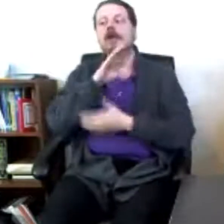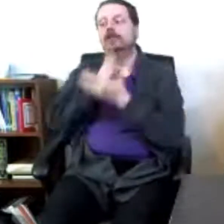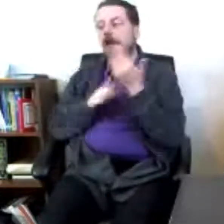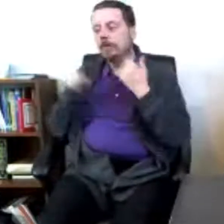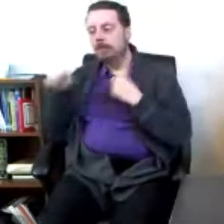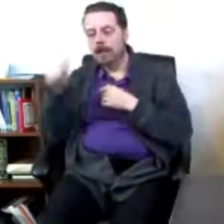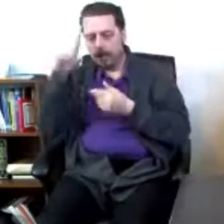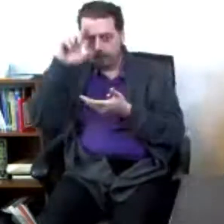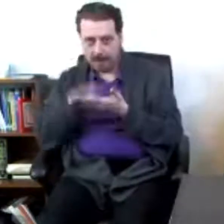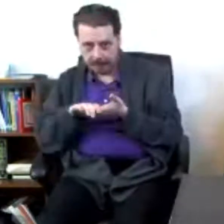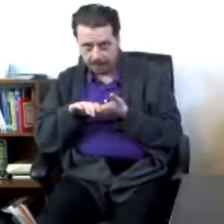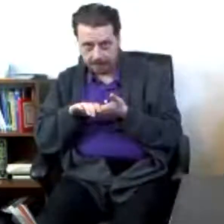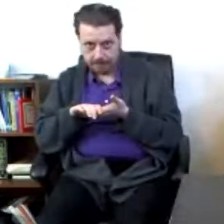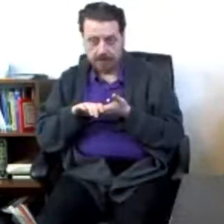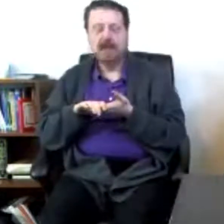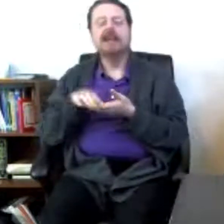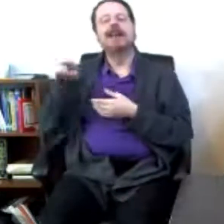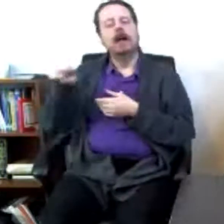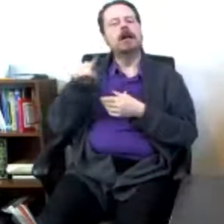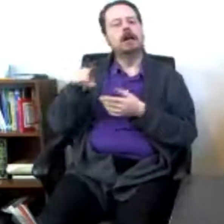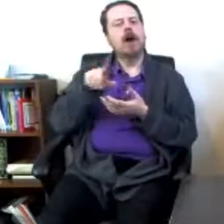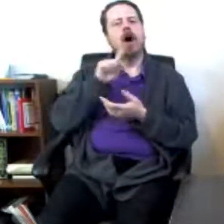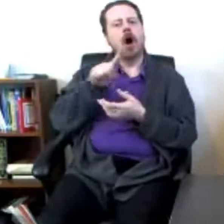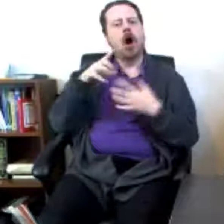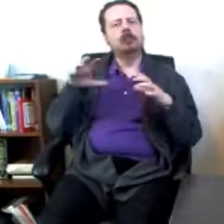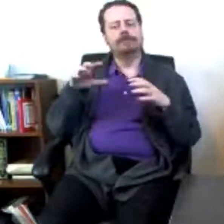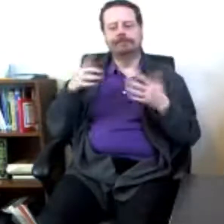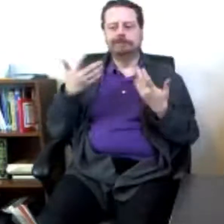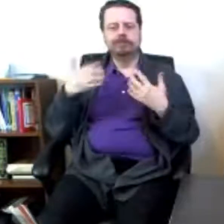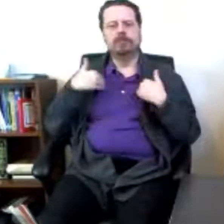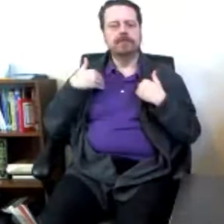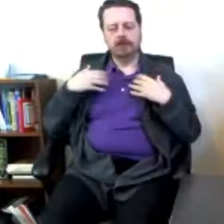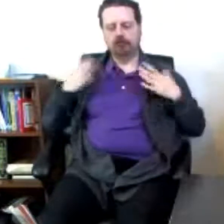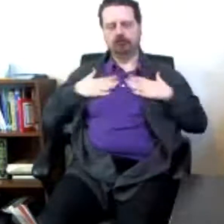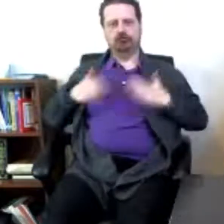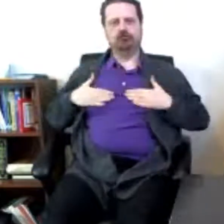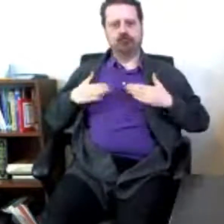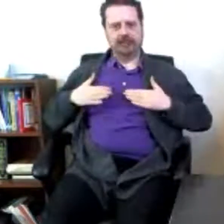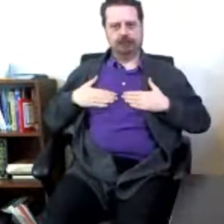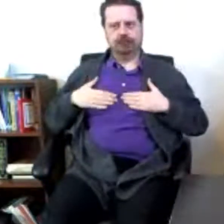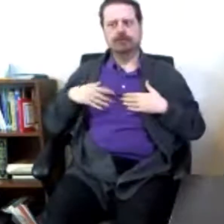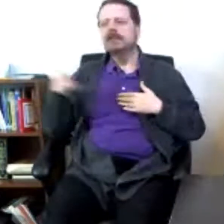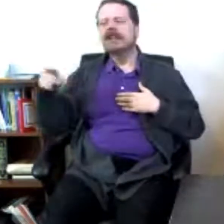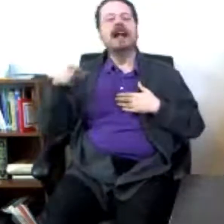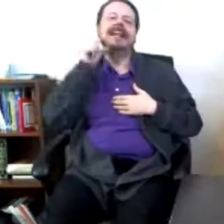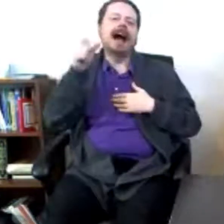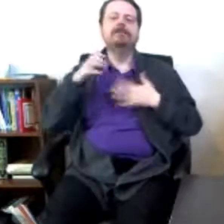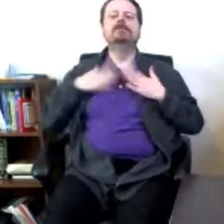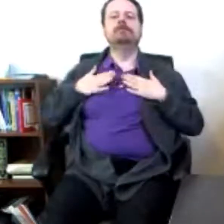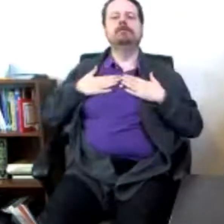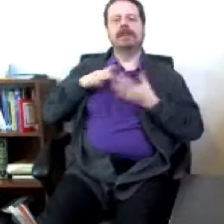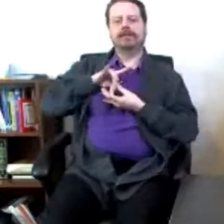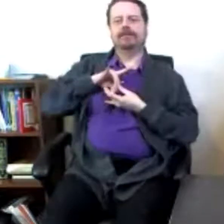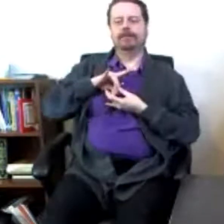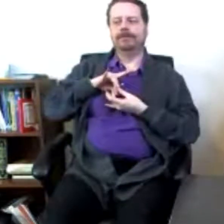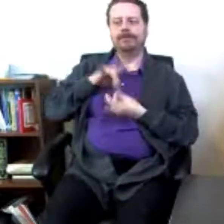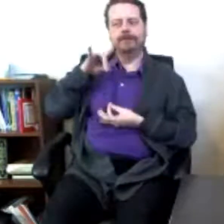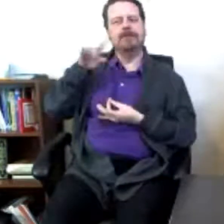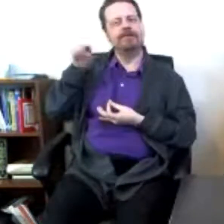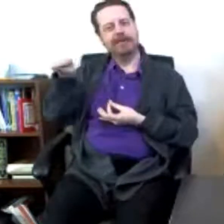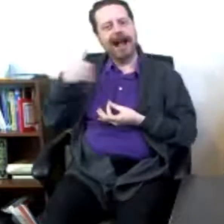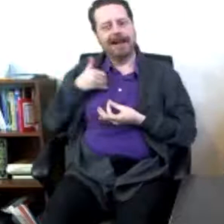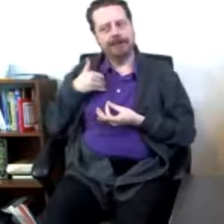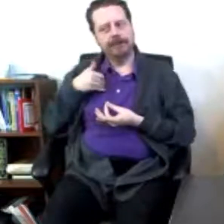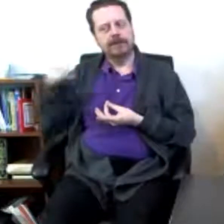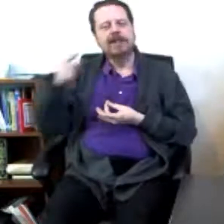are creatures like us, except that they do not have physical bodies like ours. They